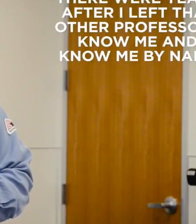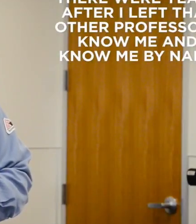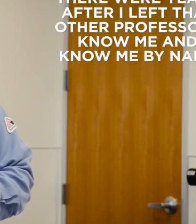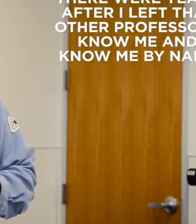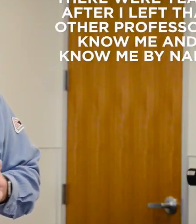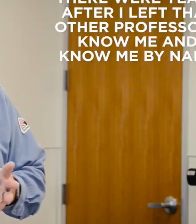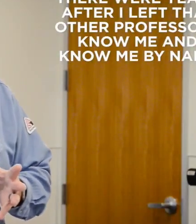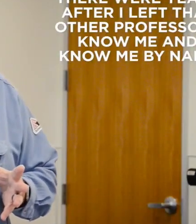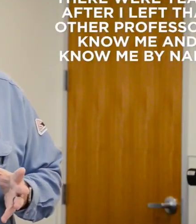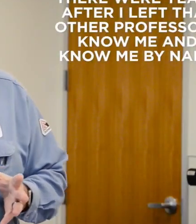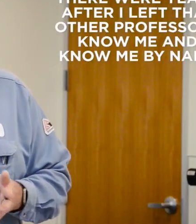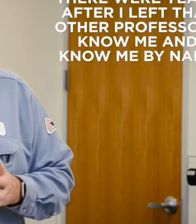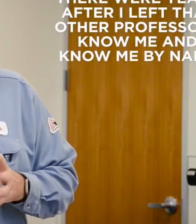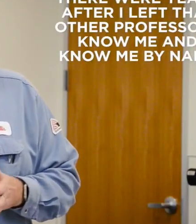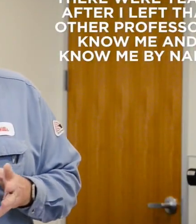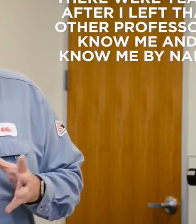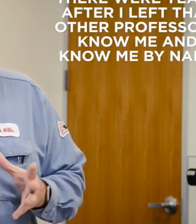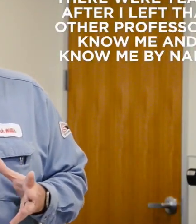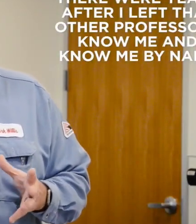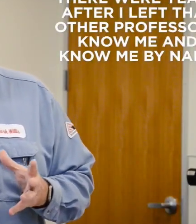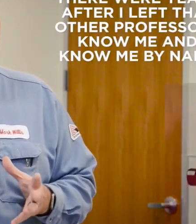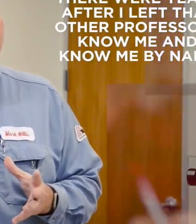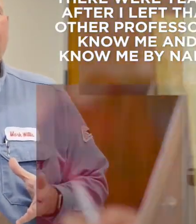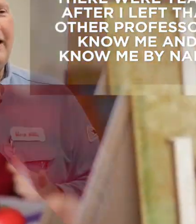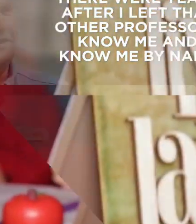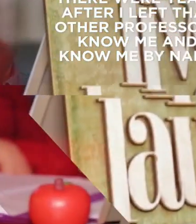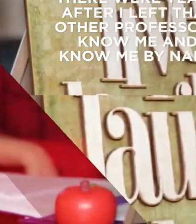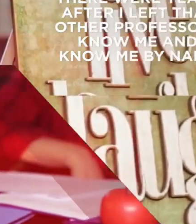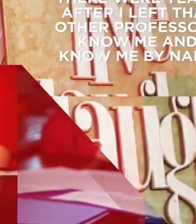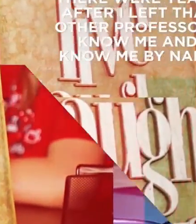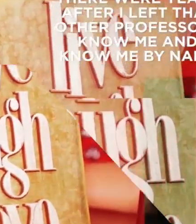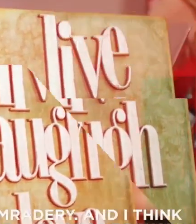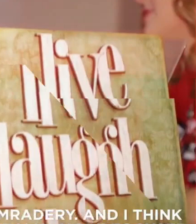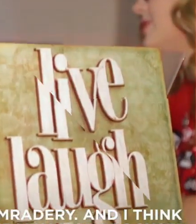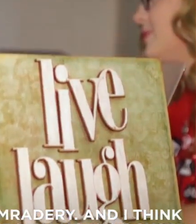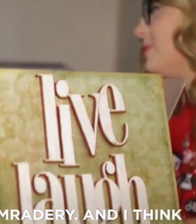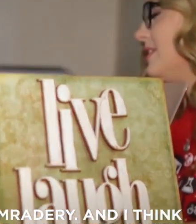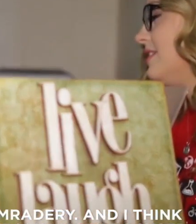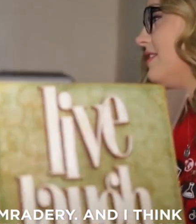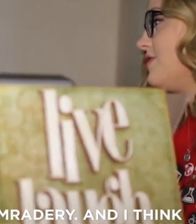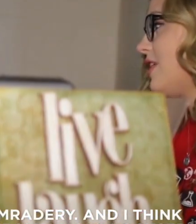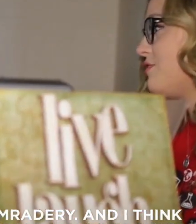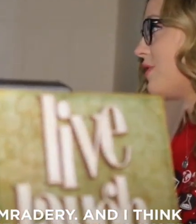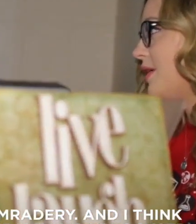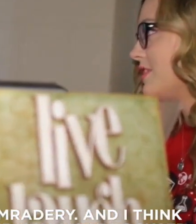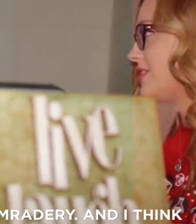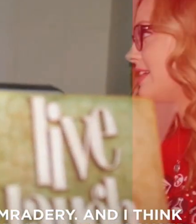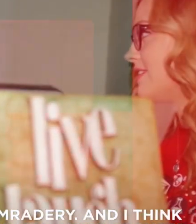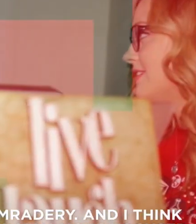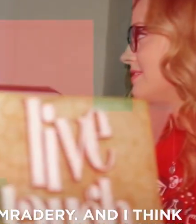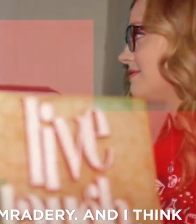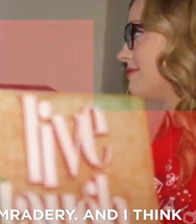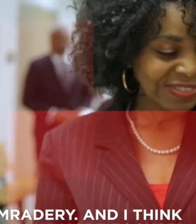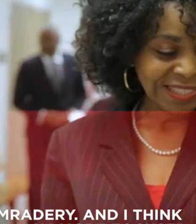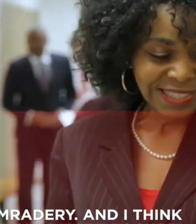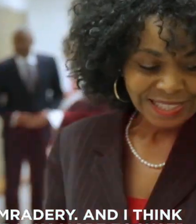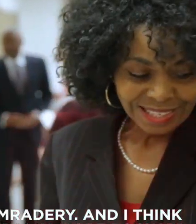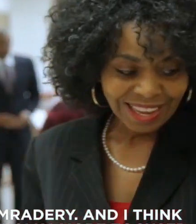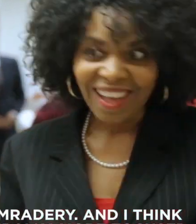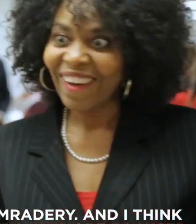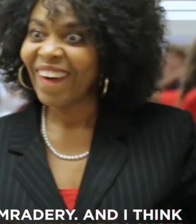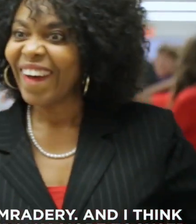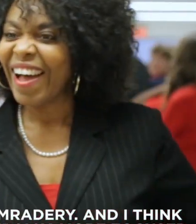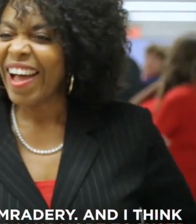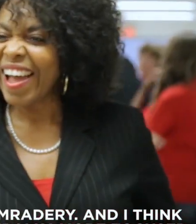There were years after I left that other professors know me and know me by name. So there was that camaraderie. And I think these